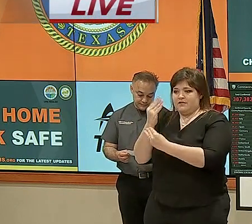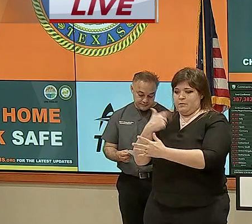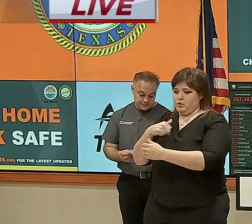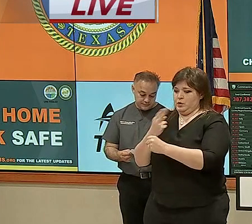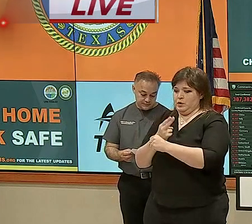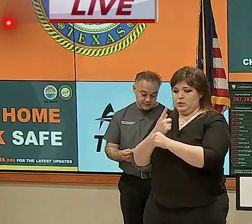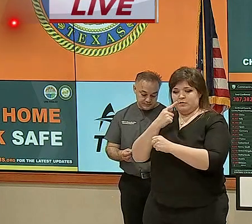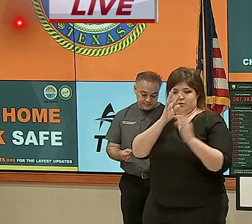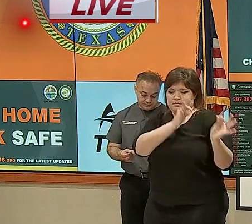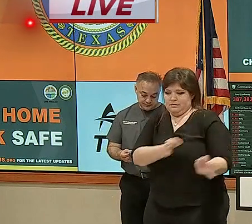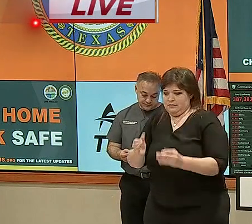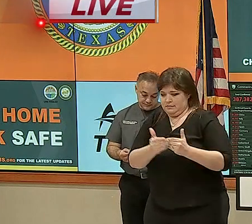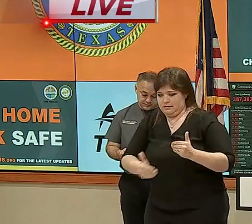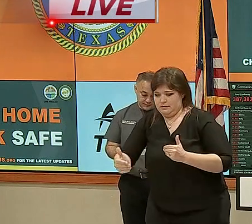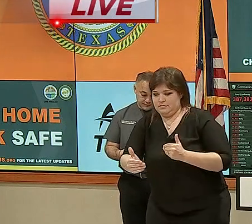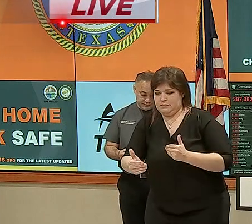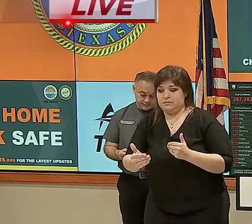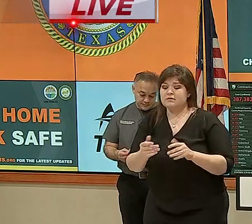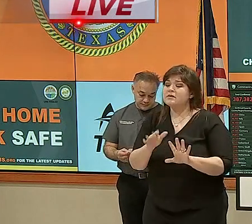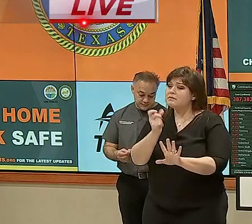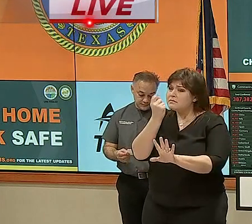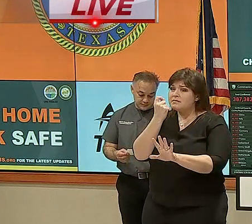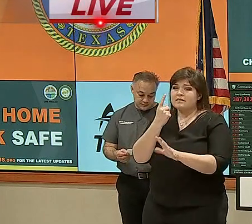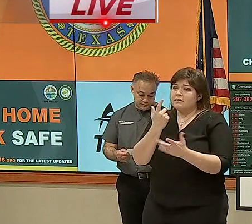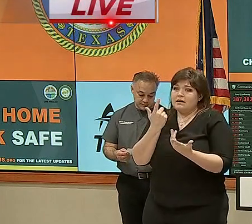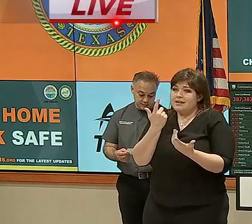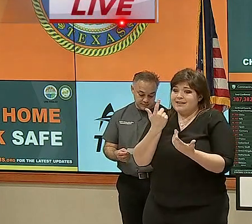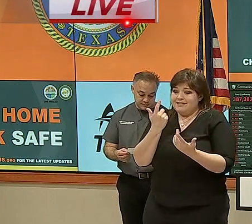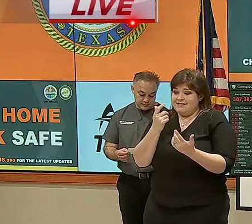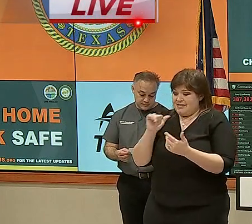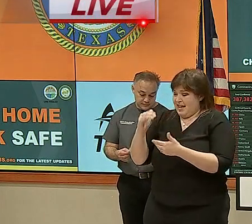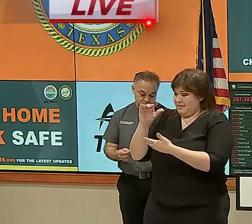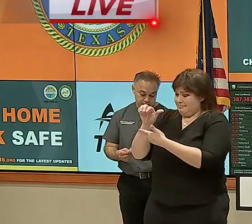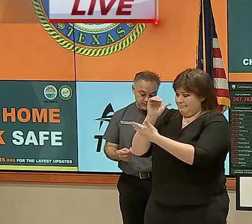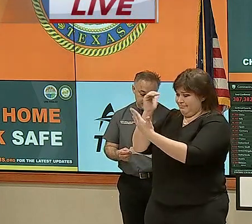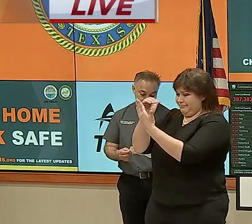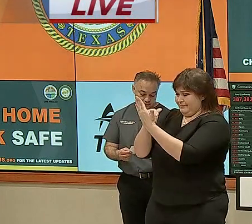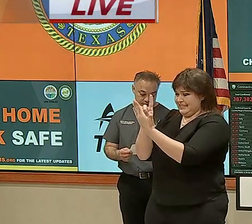so it truly leaves us no choice.